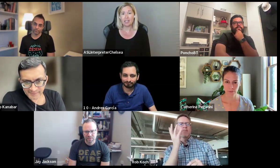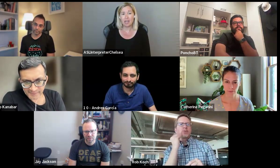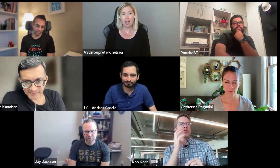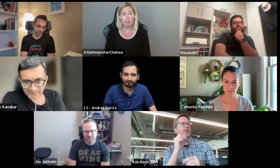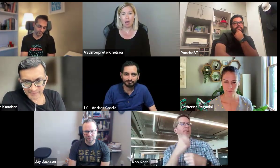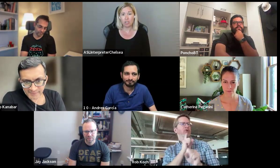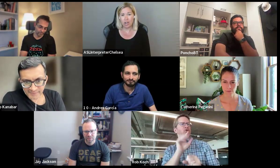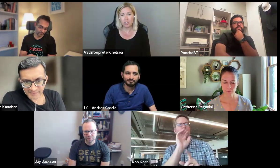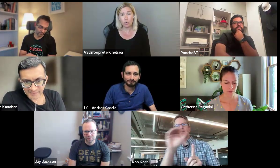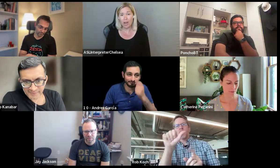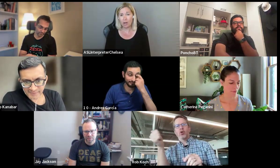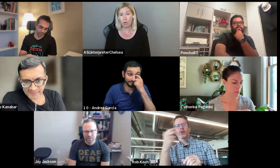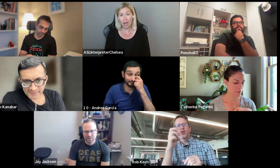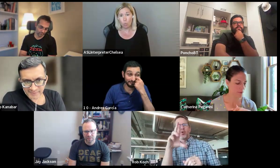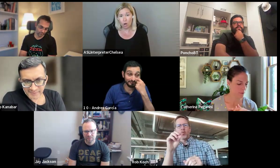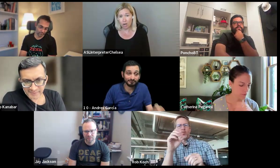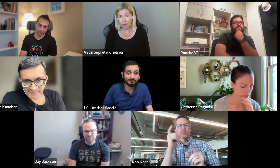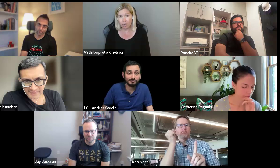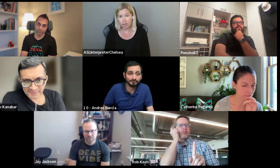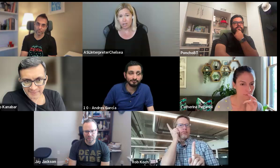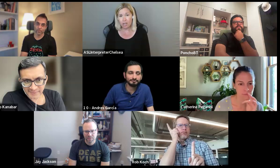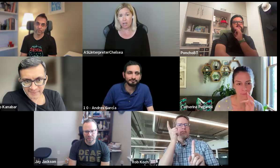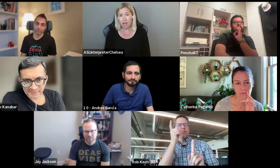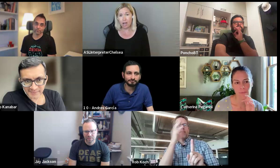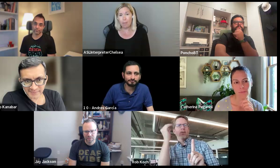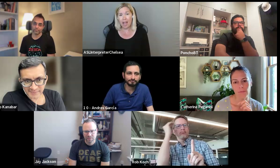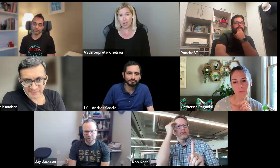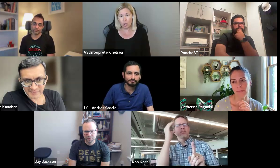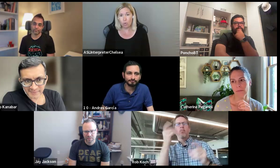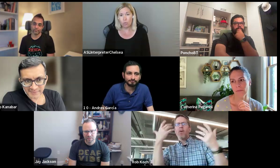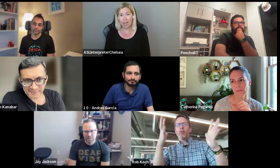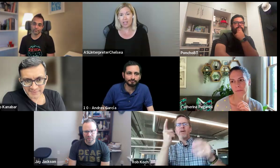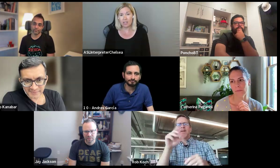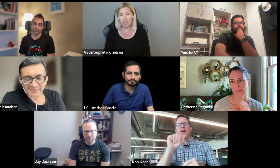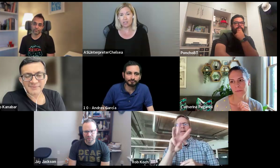and Andres, great work. I know that